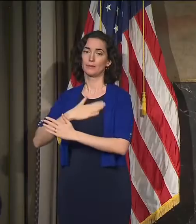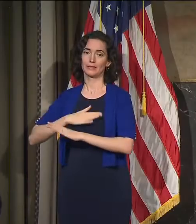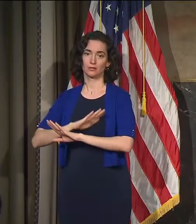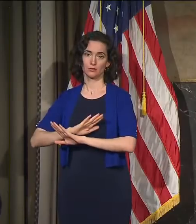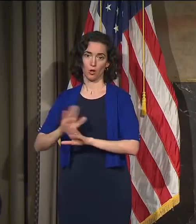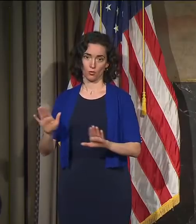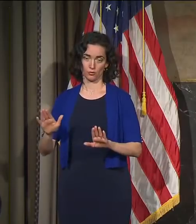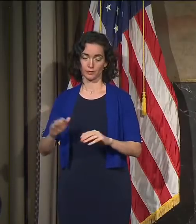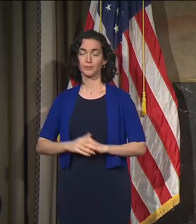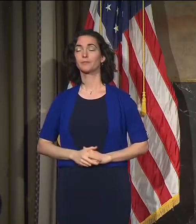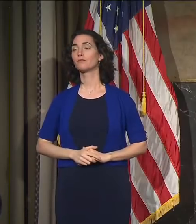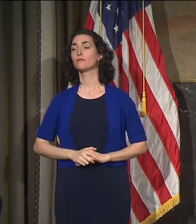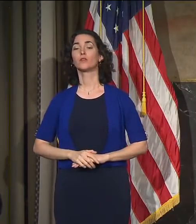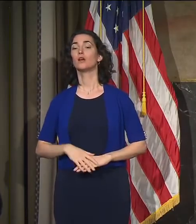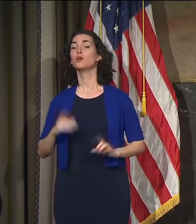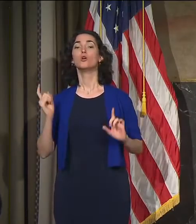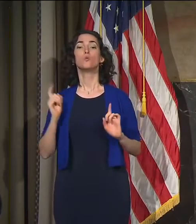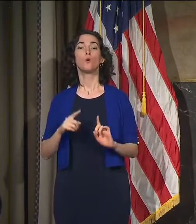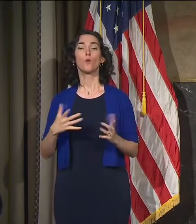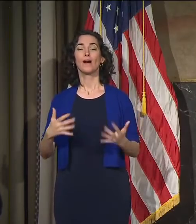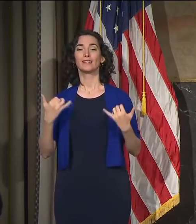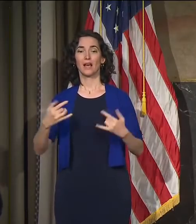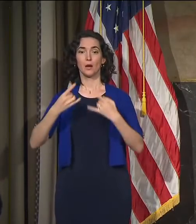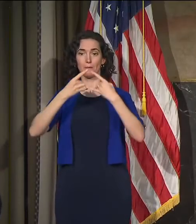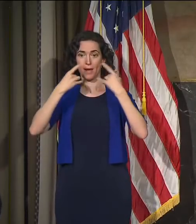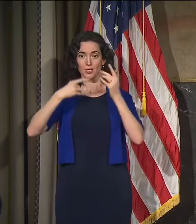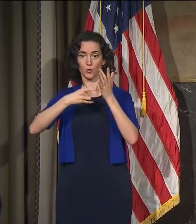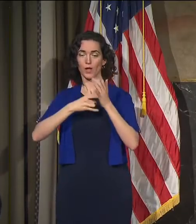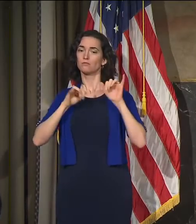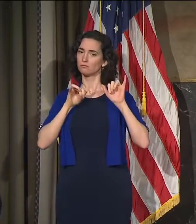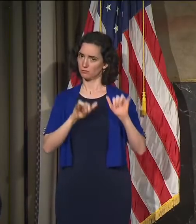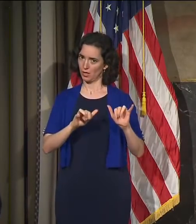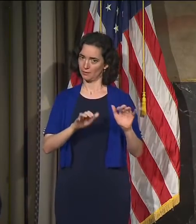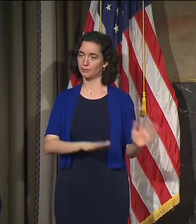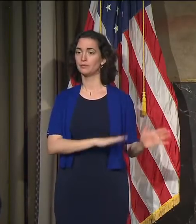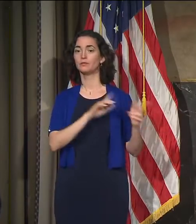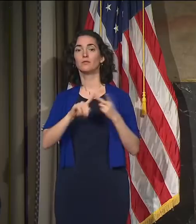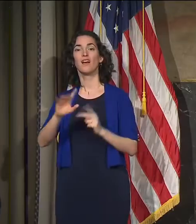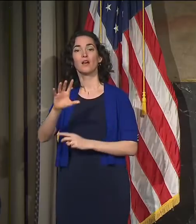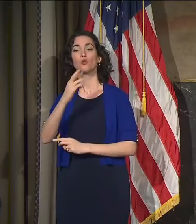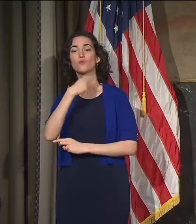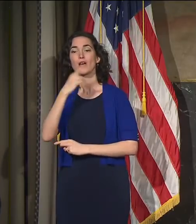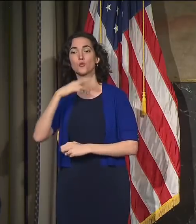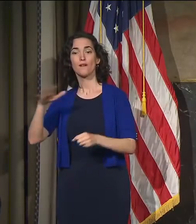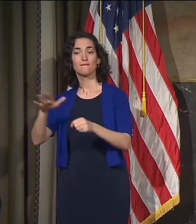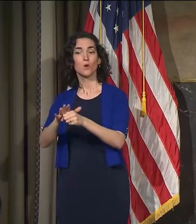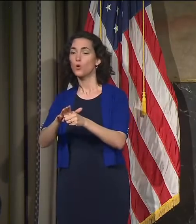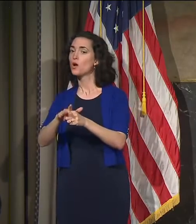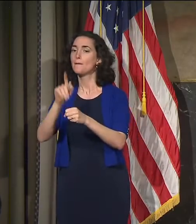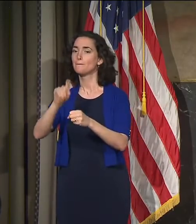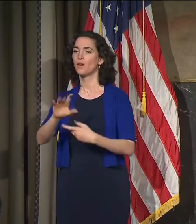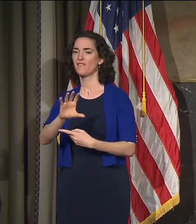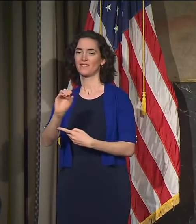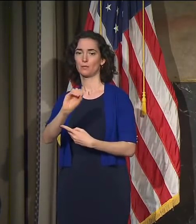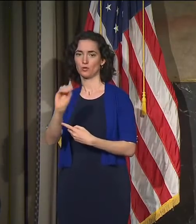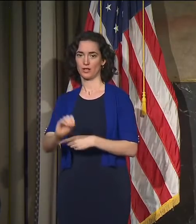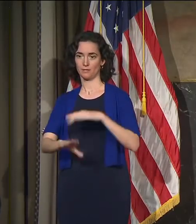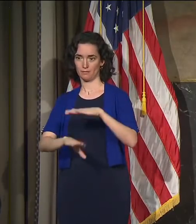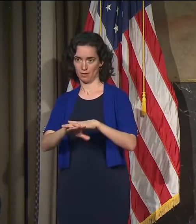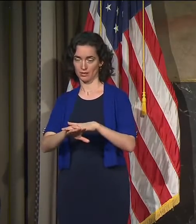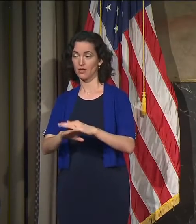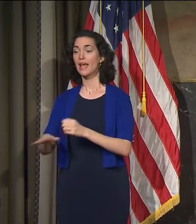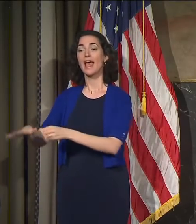the mask mandate will stay in place. The current occupancy of restaurants will stay at 50%. Bars and parishes with a percent